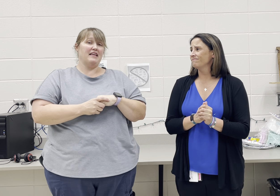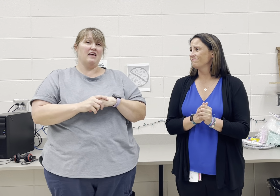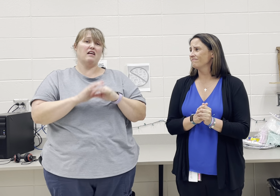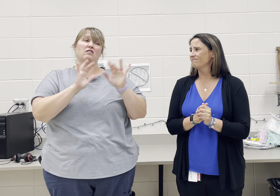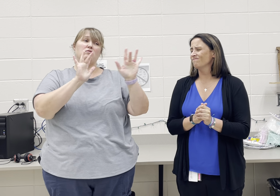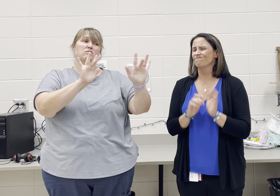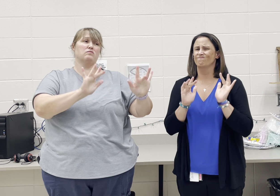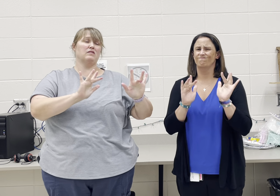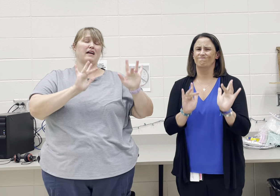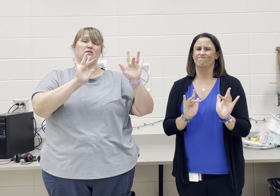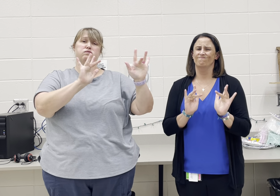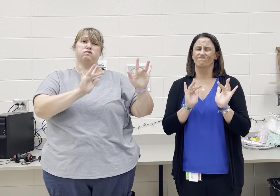sick. Oh, like.